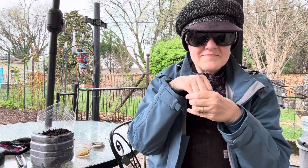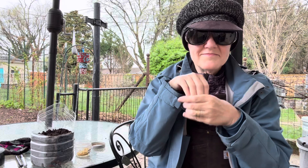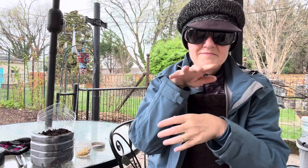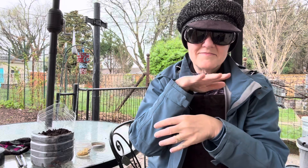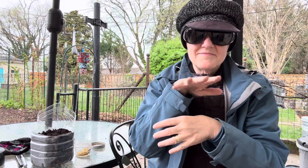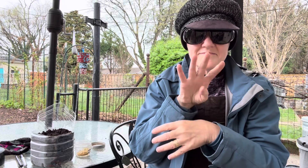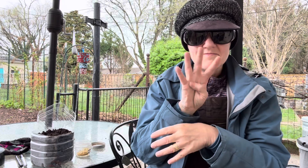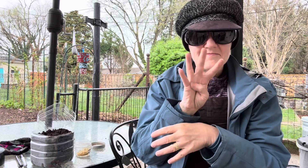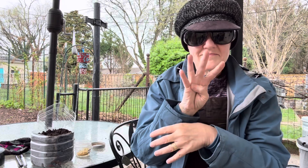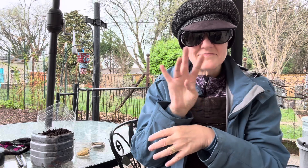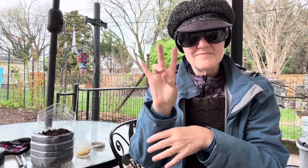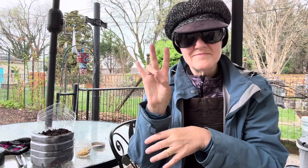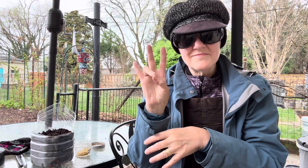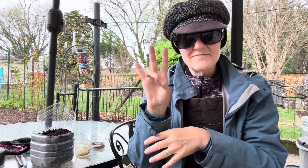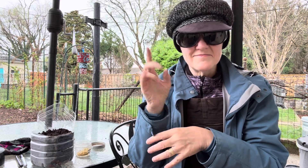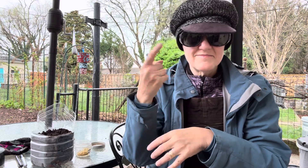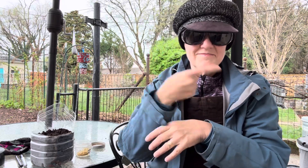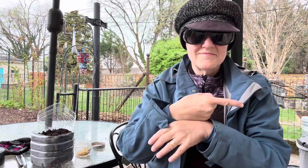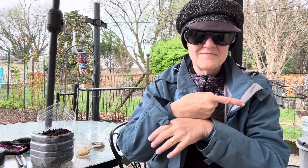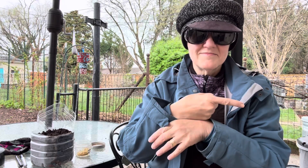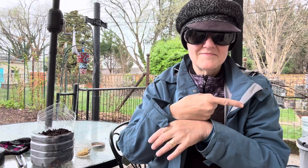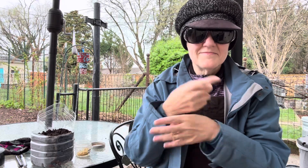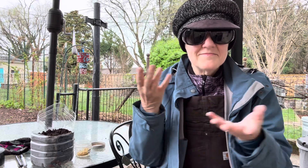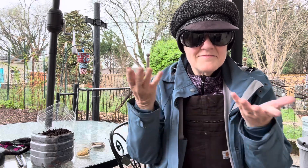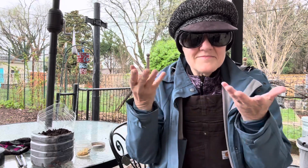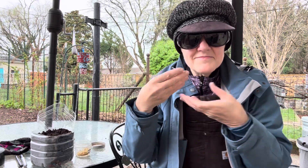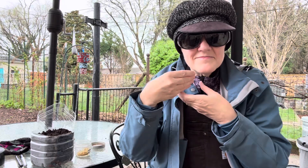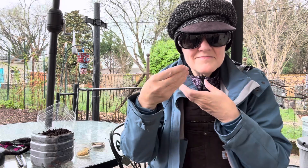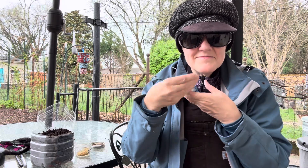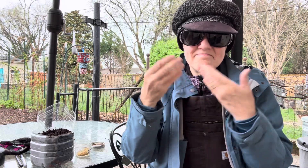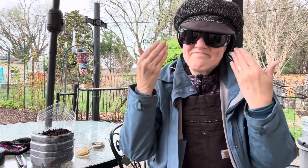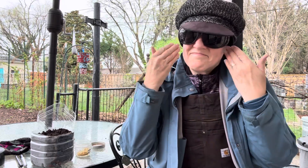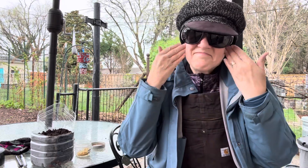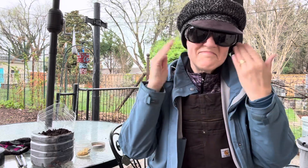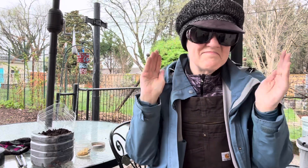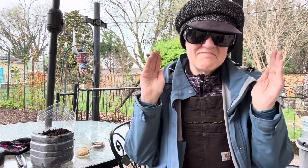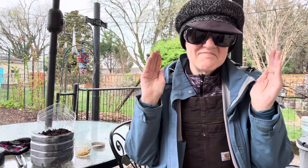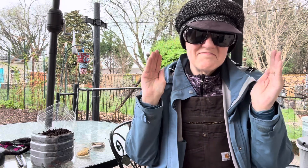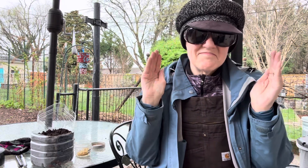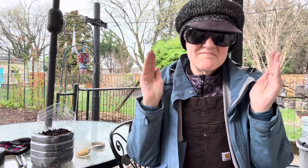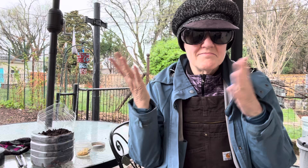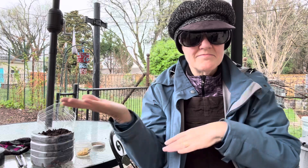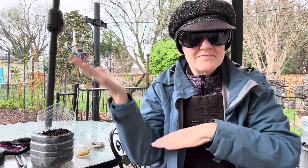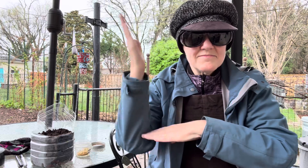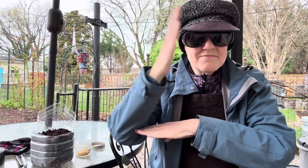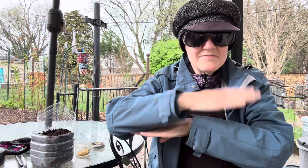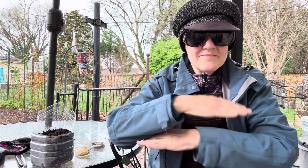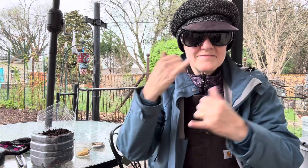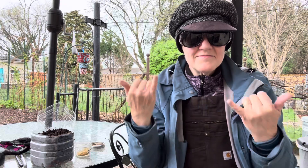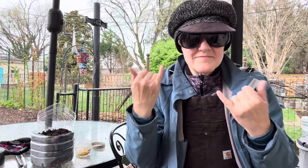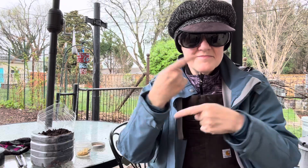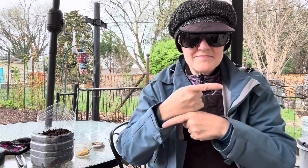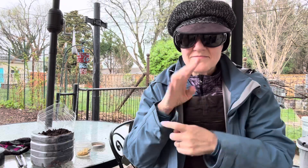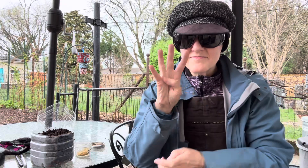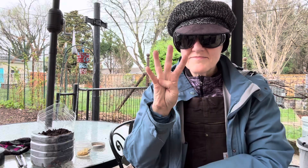germinate. Indoors, that's about 4 to 7 days. Here outside in the cold, I don't know how long they're going to take.